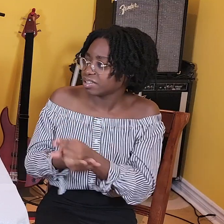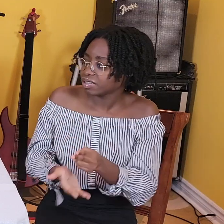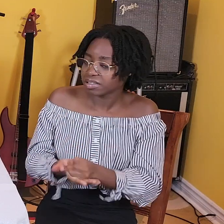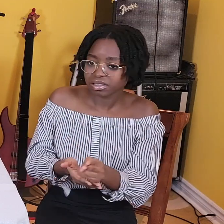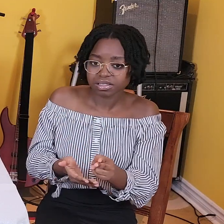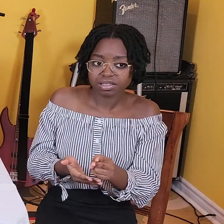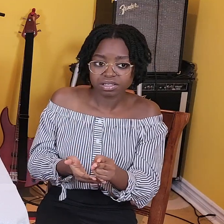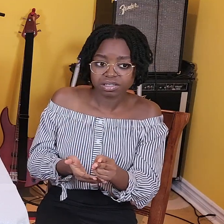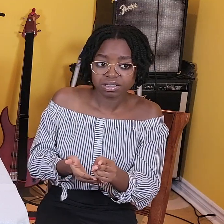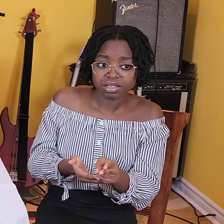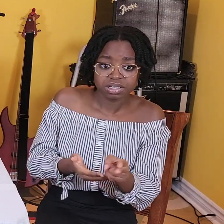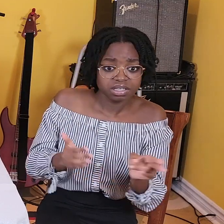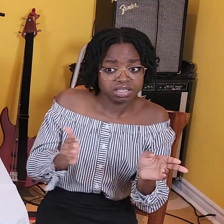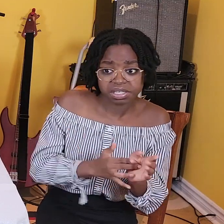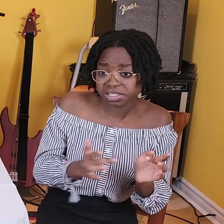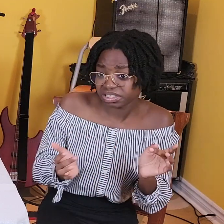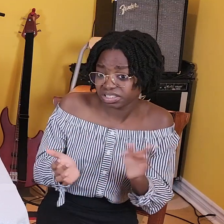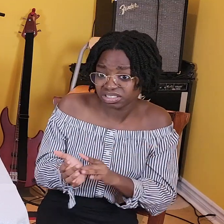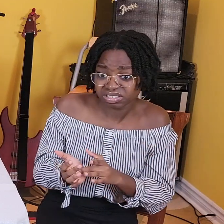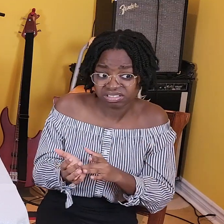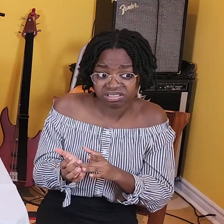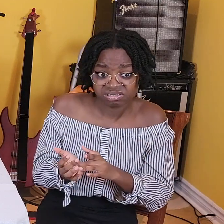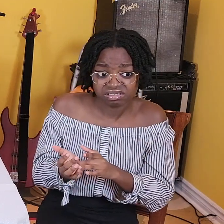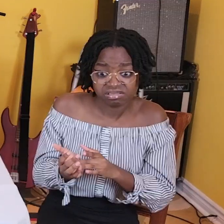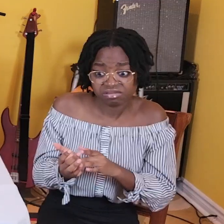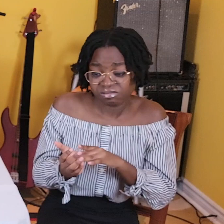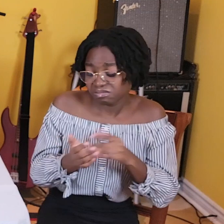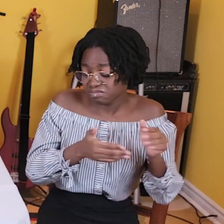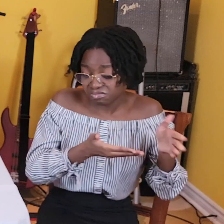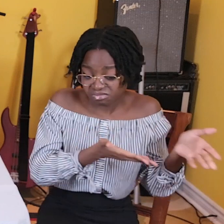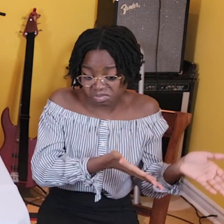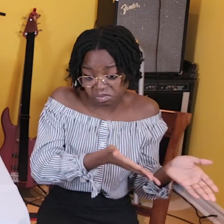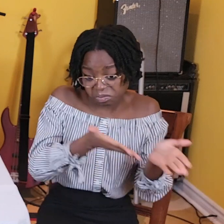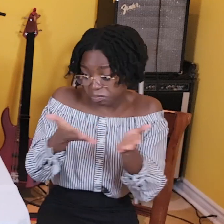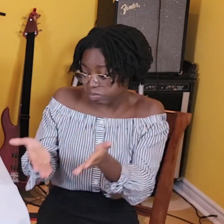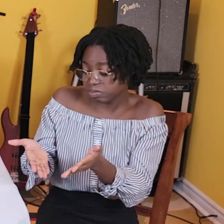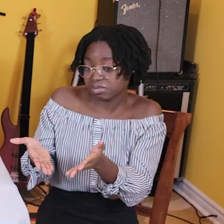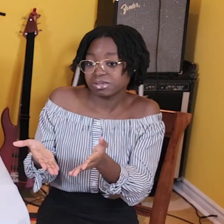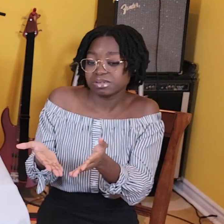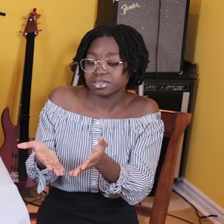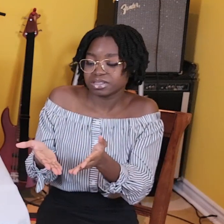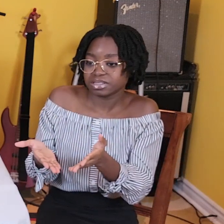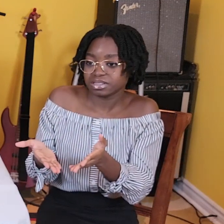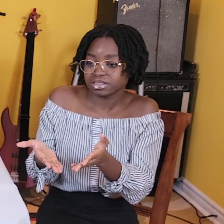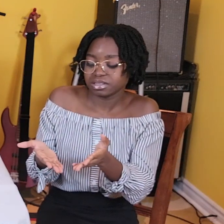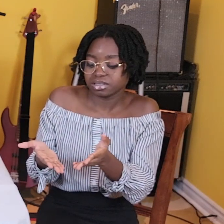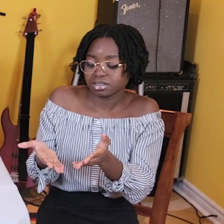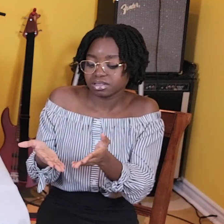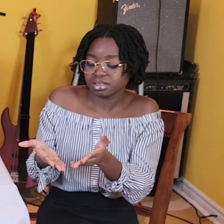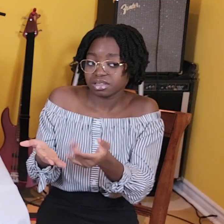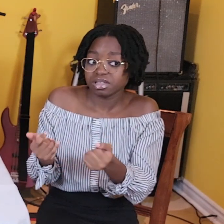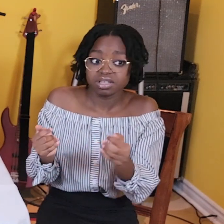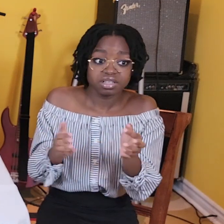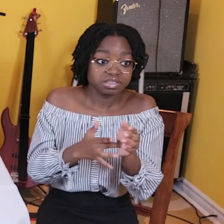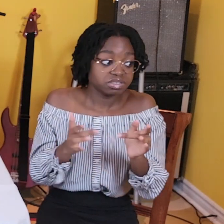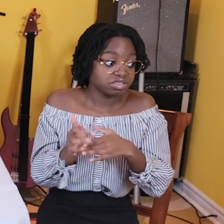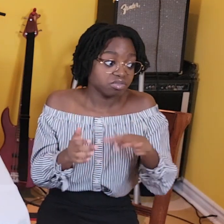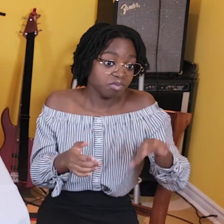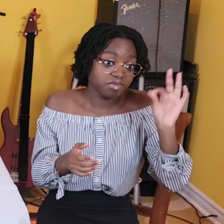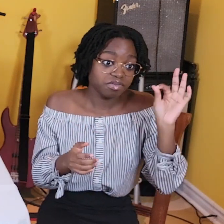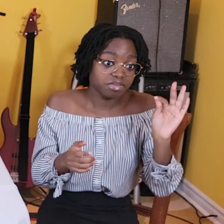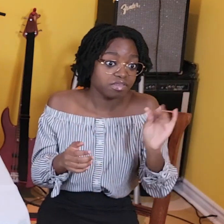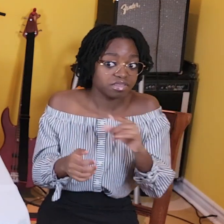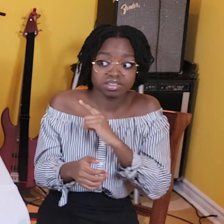Jesus is handed over in spite of the fact that he was found not guilty. He was handed over